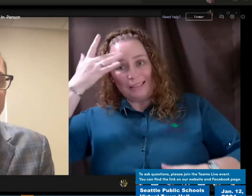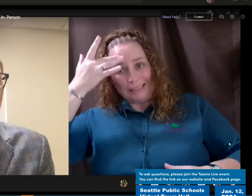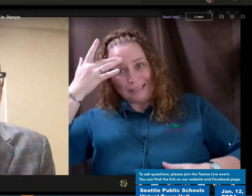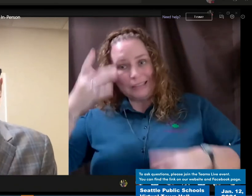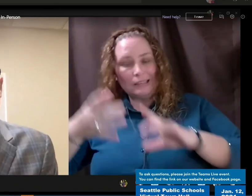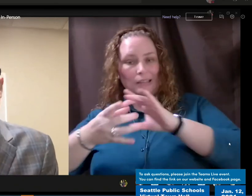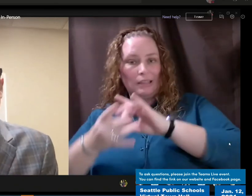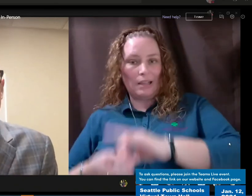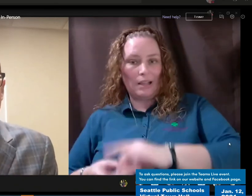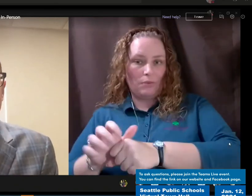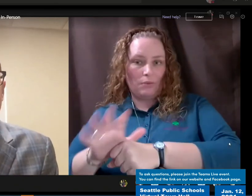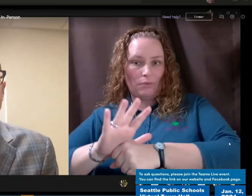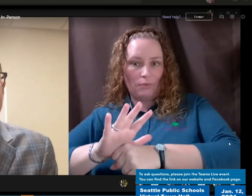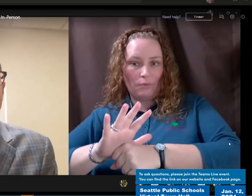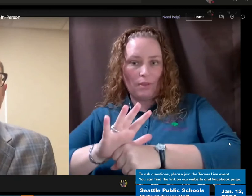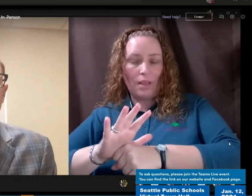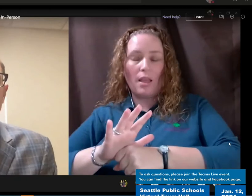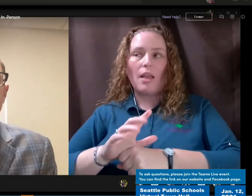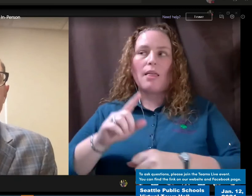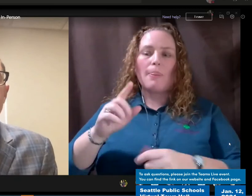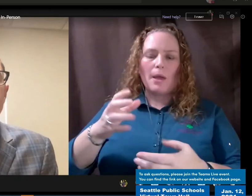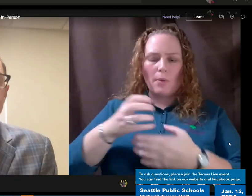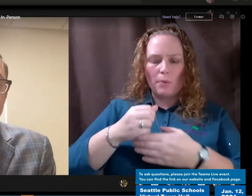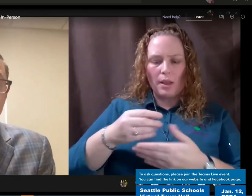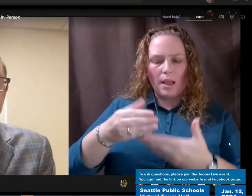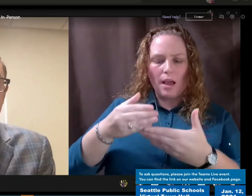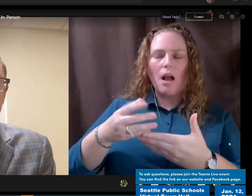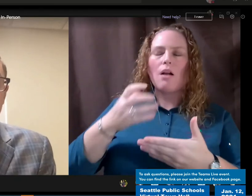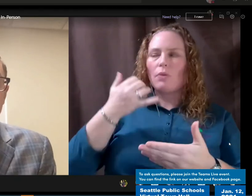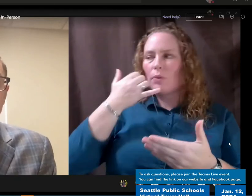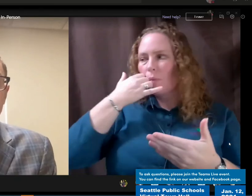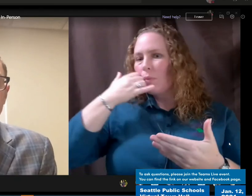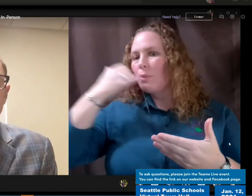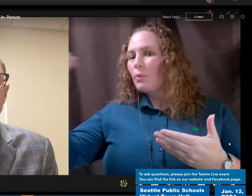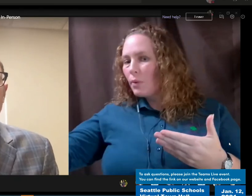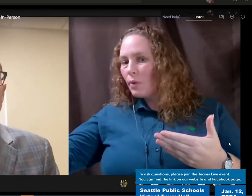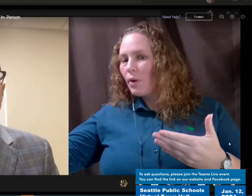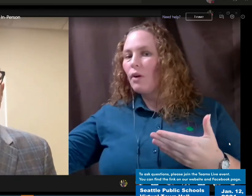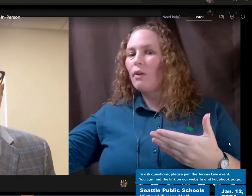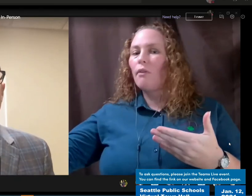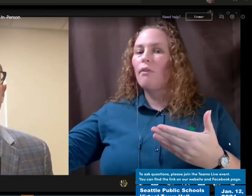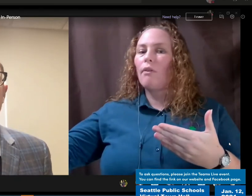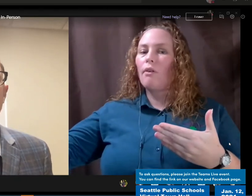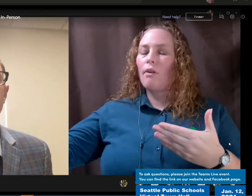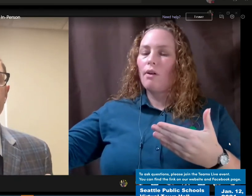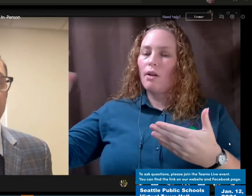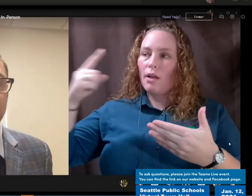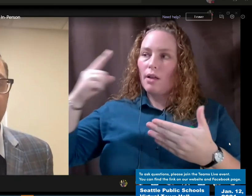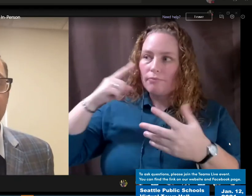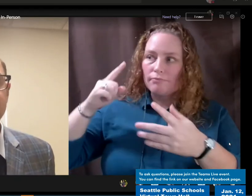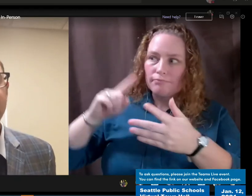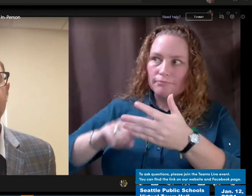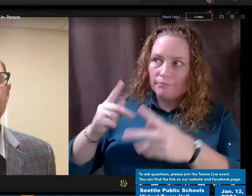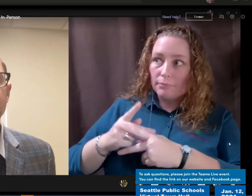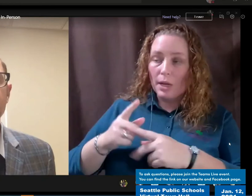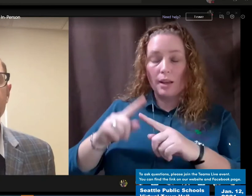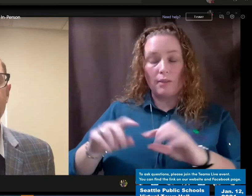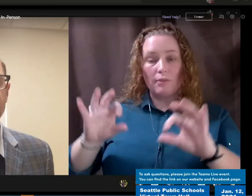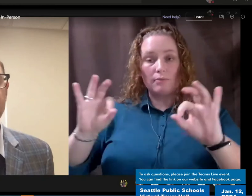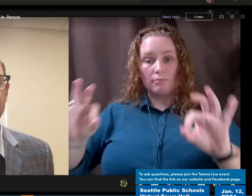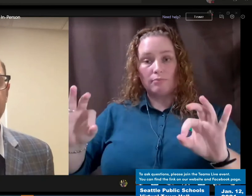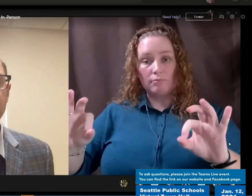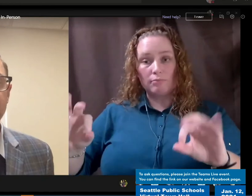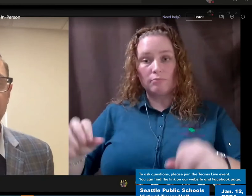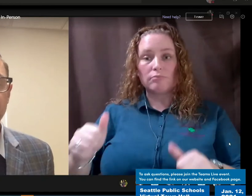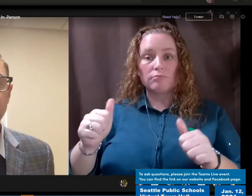follow up on a phone call or conversation with those particular instances. But if they get the green light and their attestation